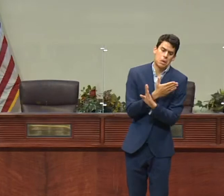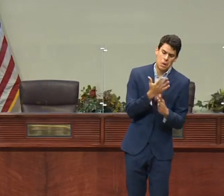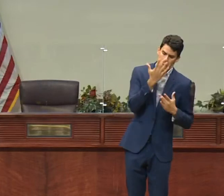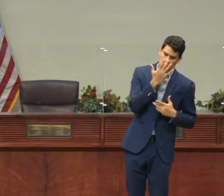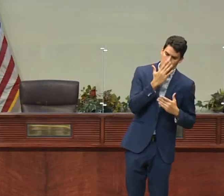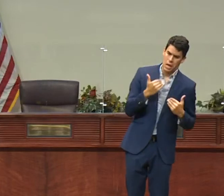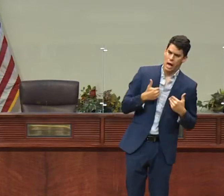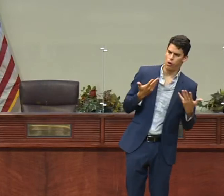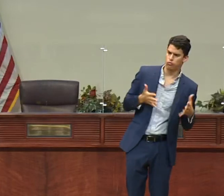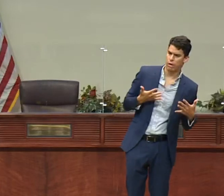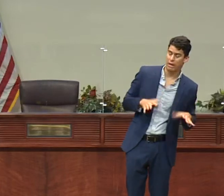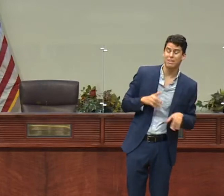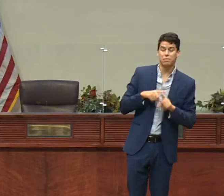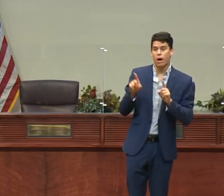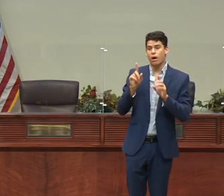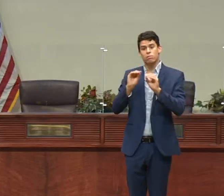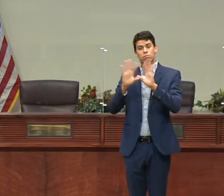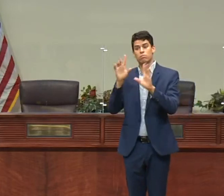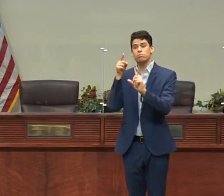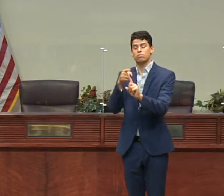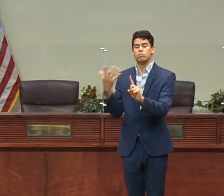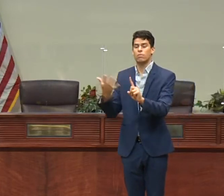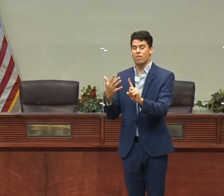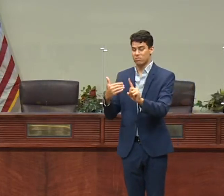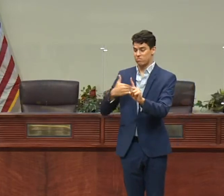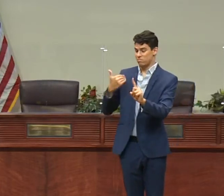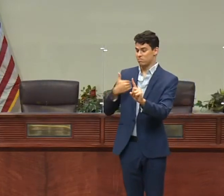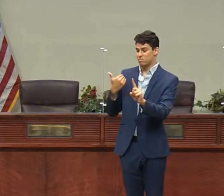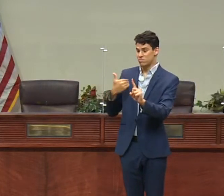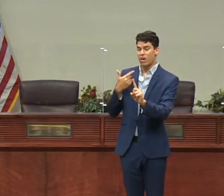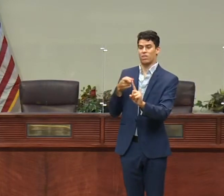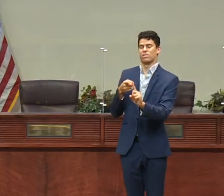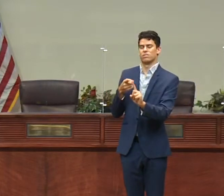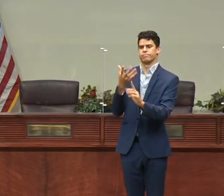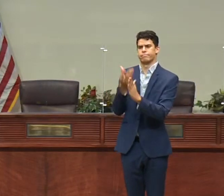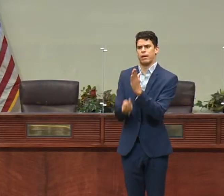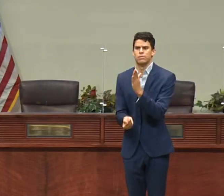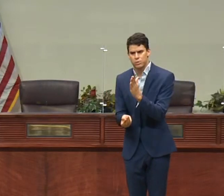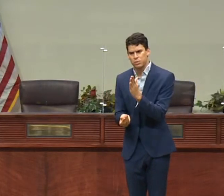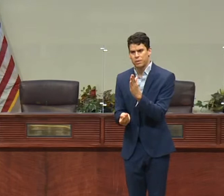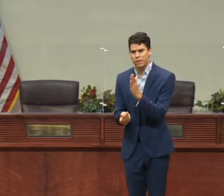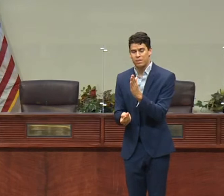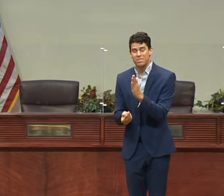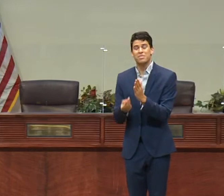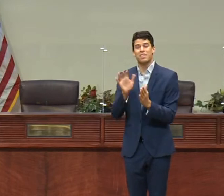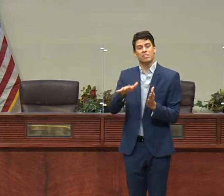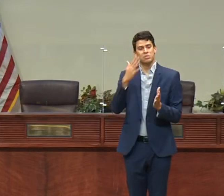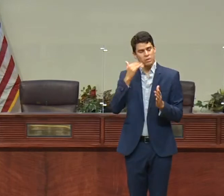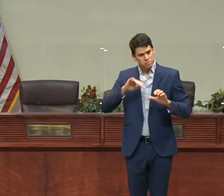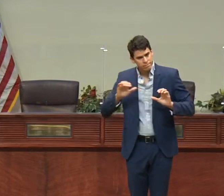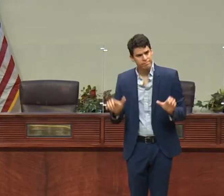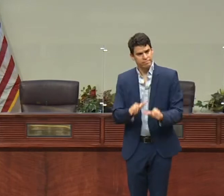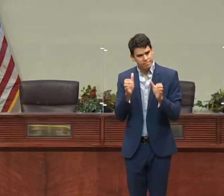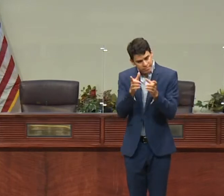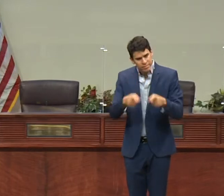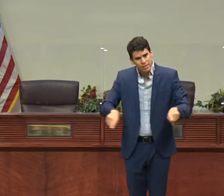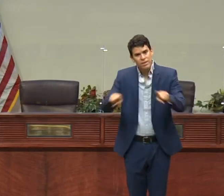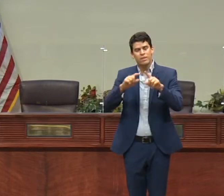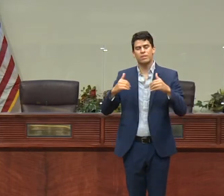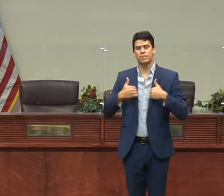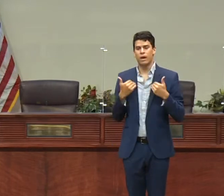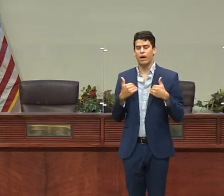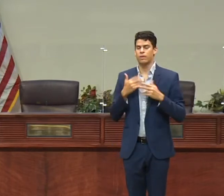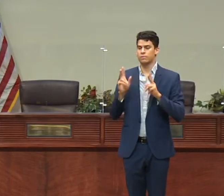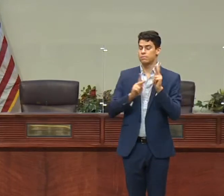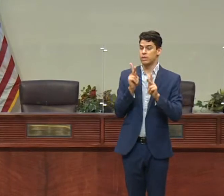it's critically important that this younger segment of the population get vaccinated. We still have time to